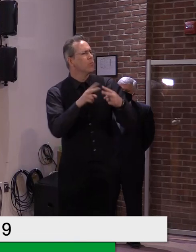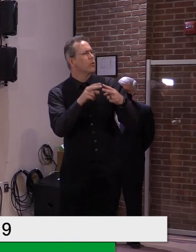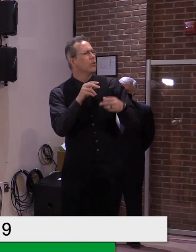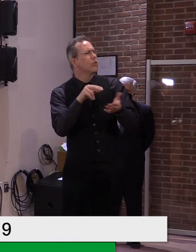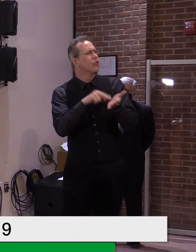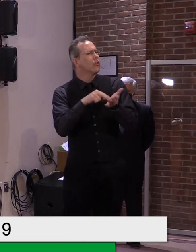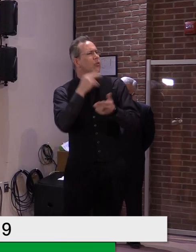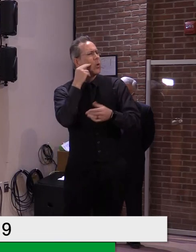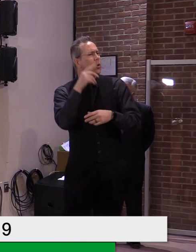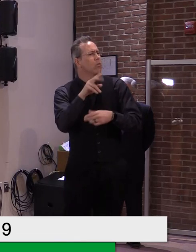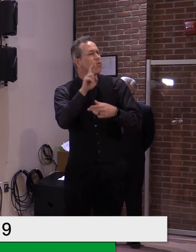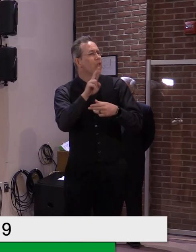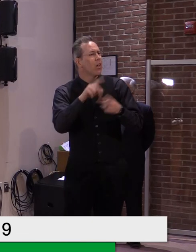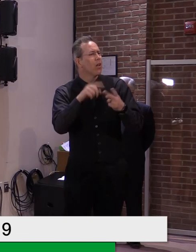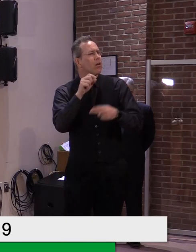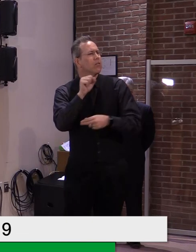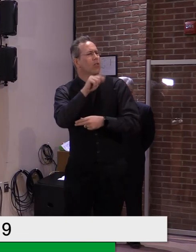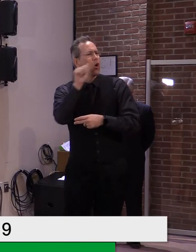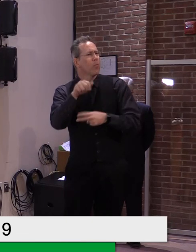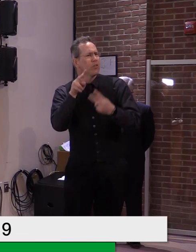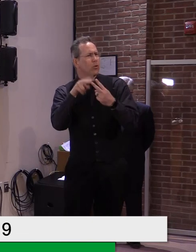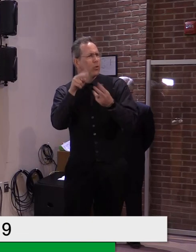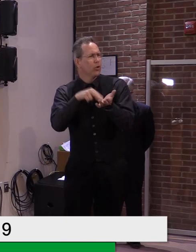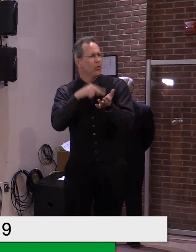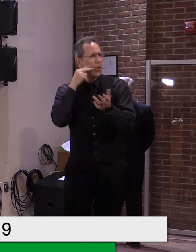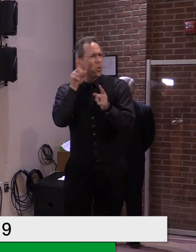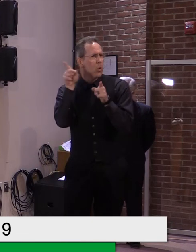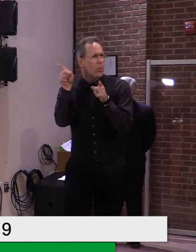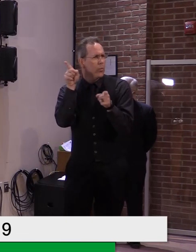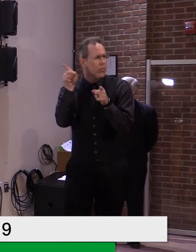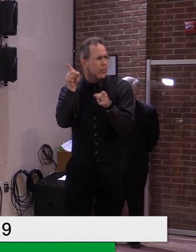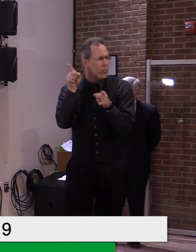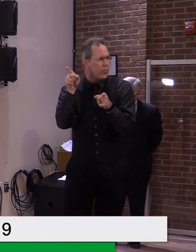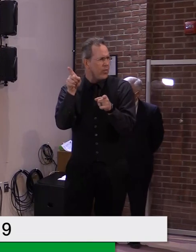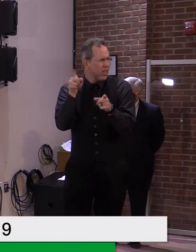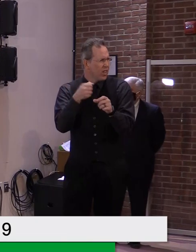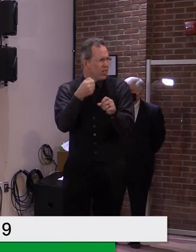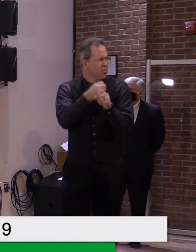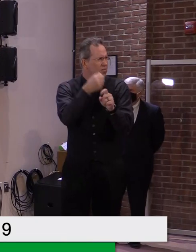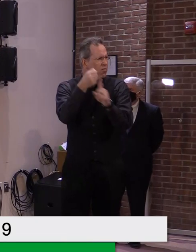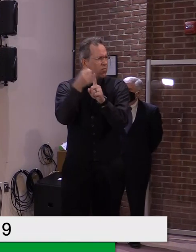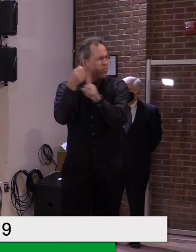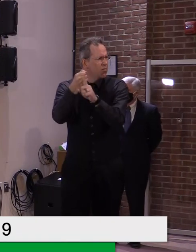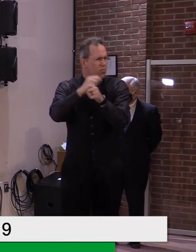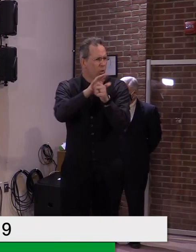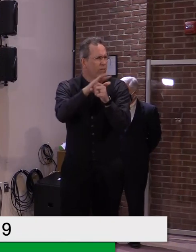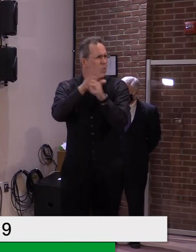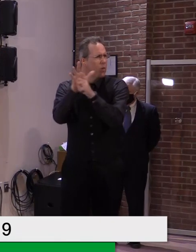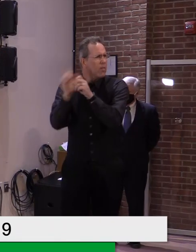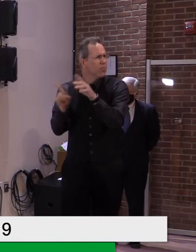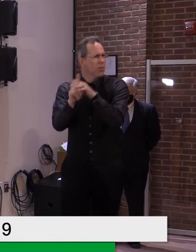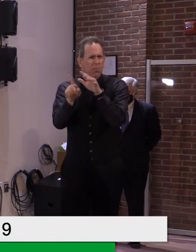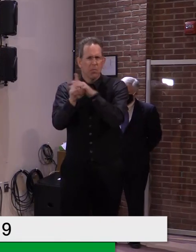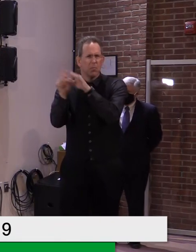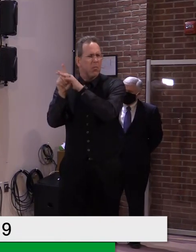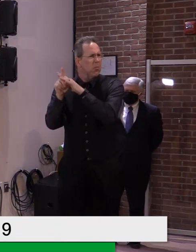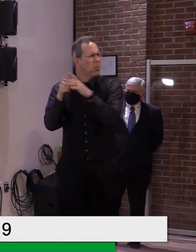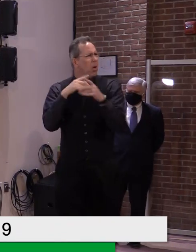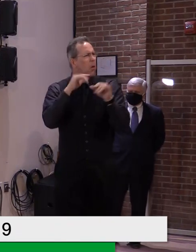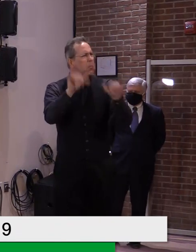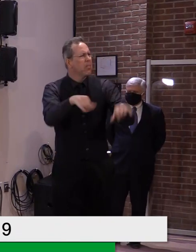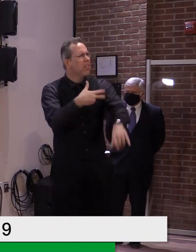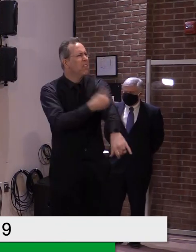a high rate, why are we seeing these new outbreaks? Can you explain maybe what causes those at a facility? Dr. Levine?